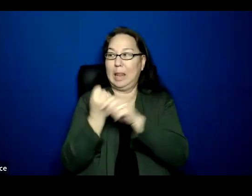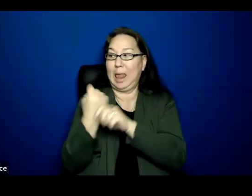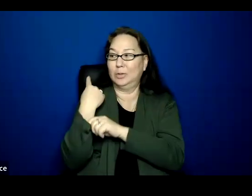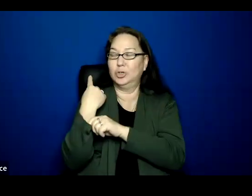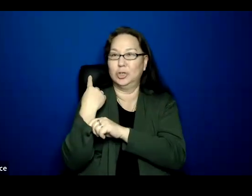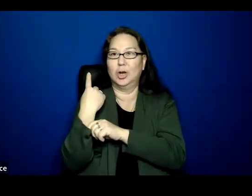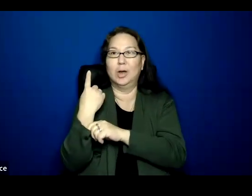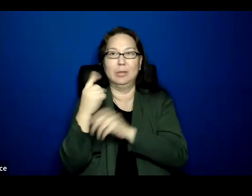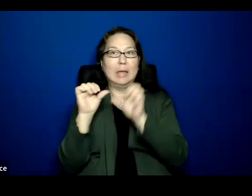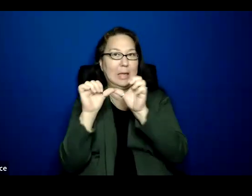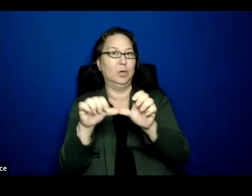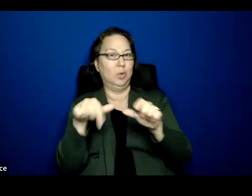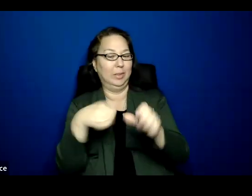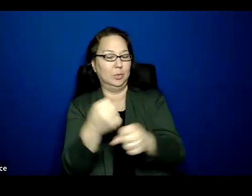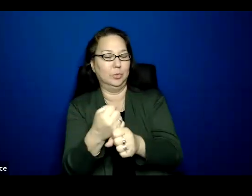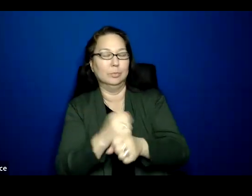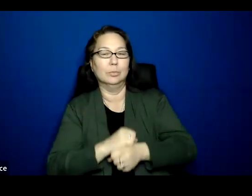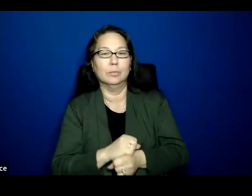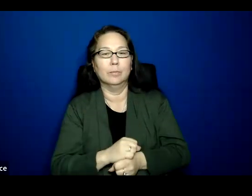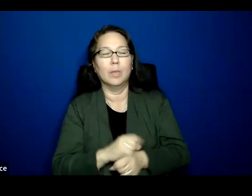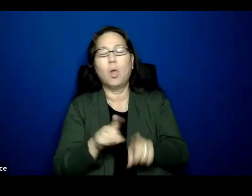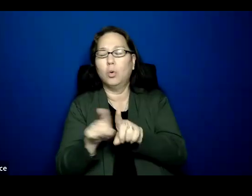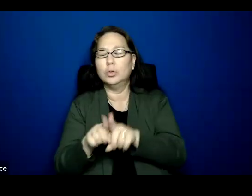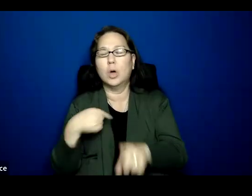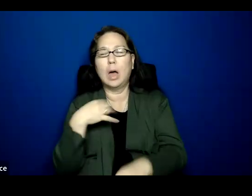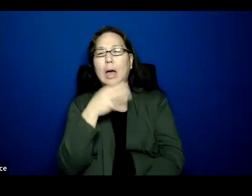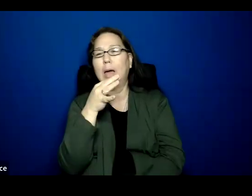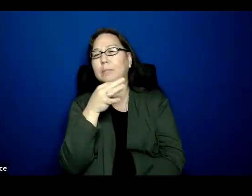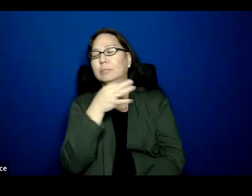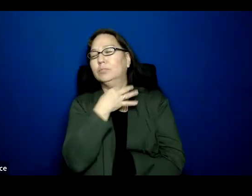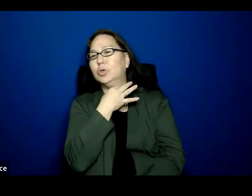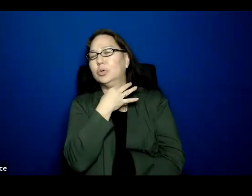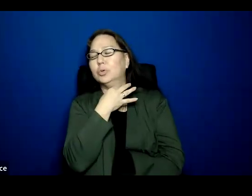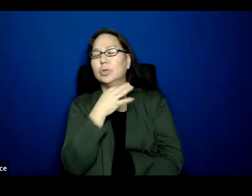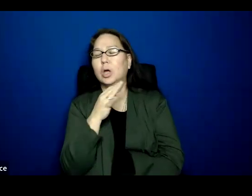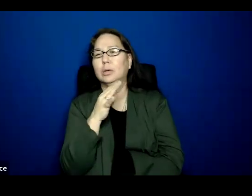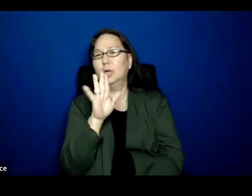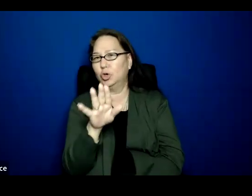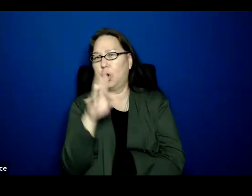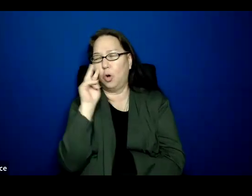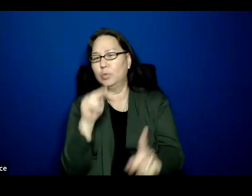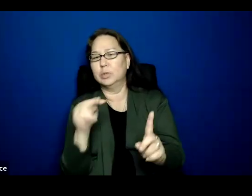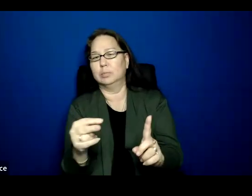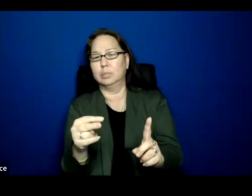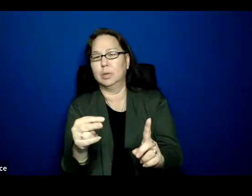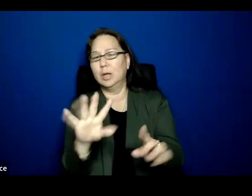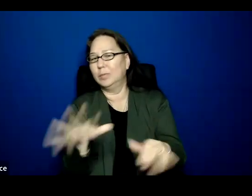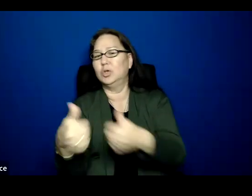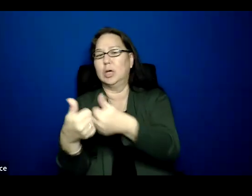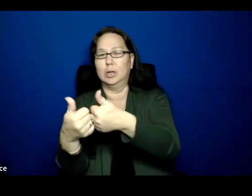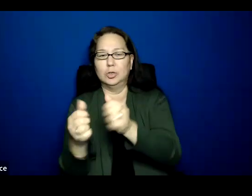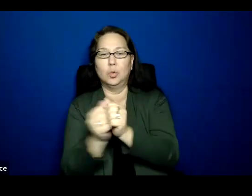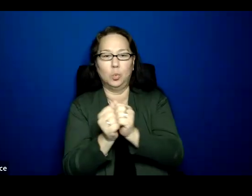Second, I'm also just interested to hear your perspective on what challenges within the implementation that you are